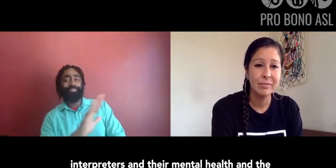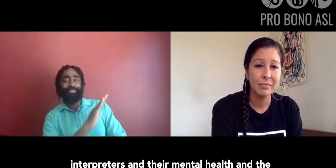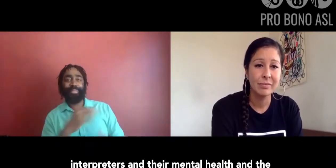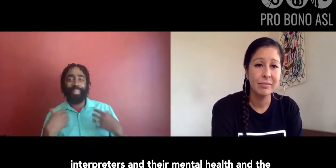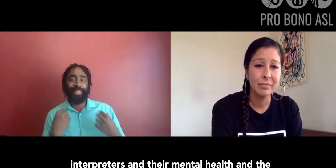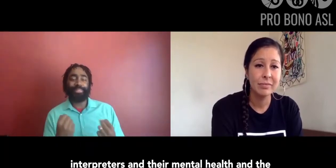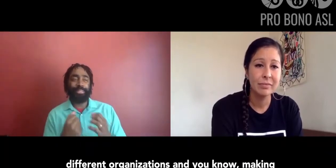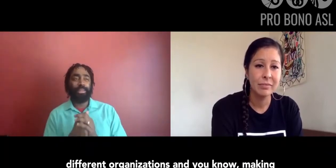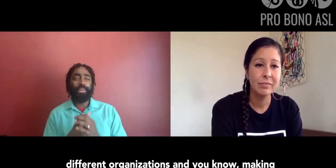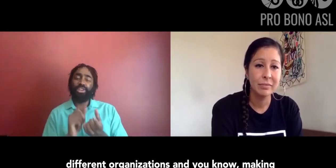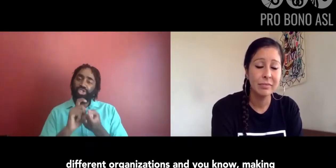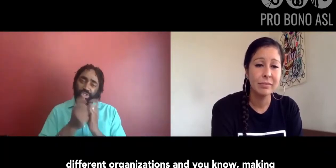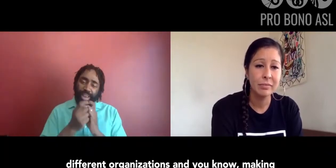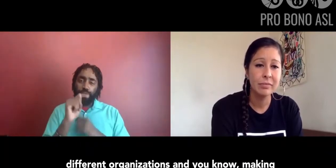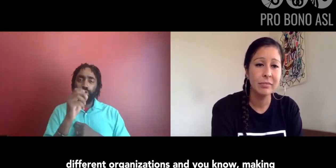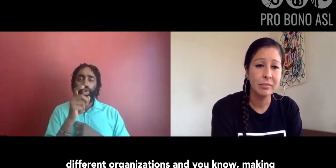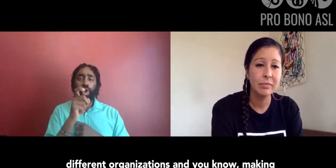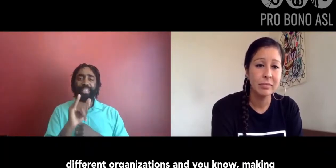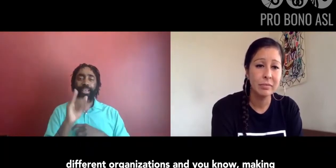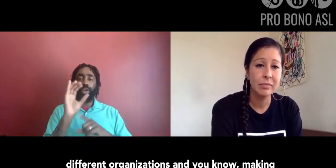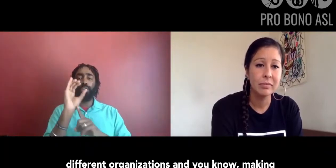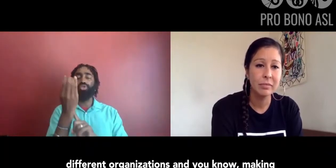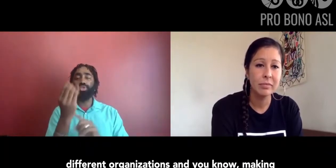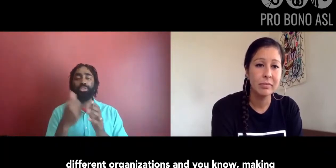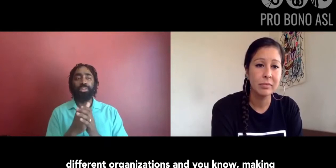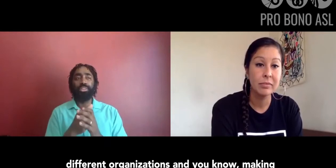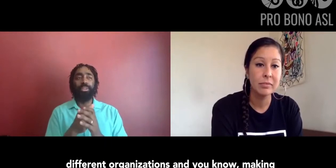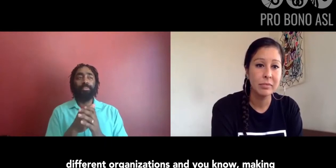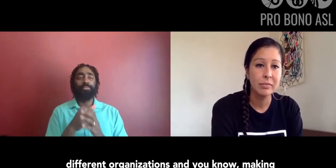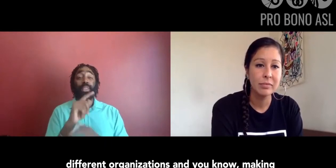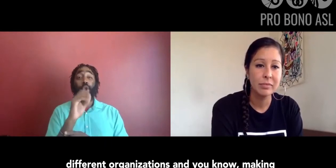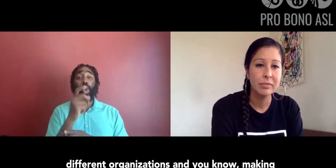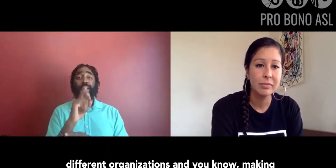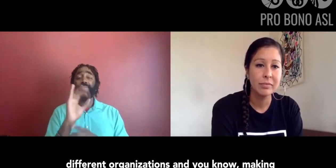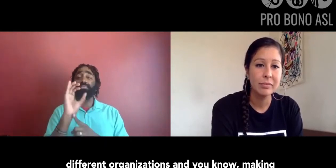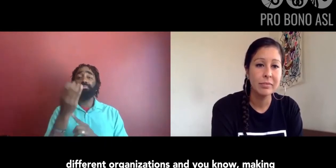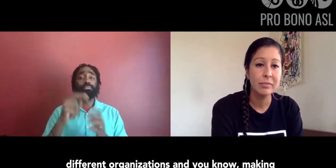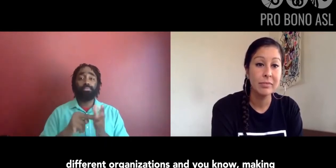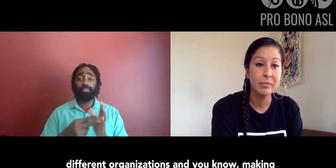mental health, and the different organizations, and